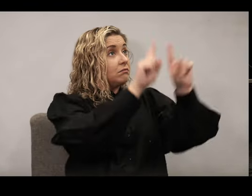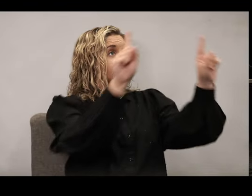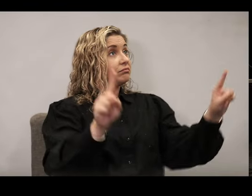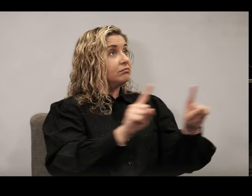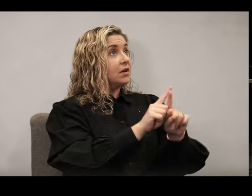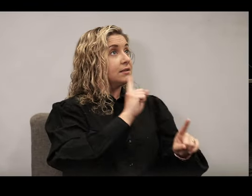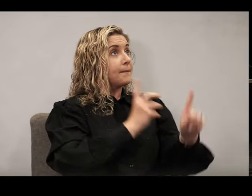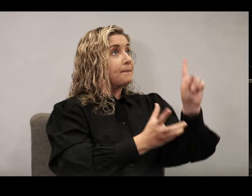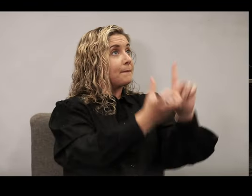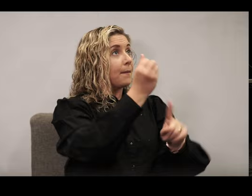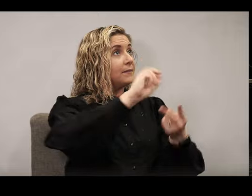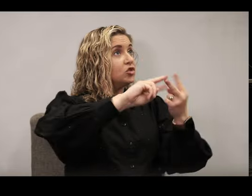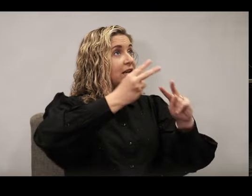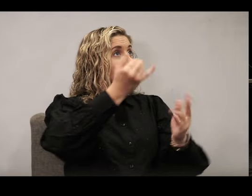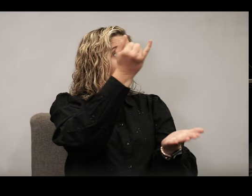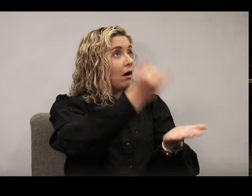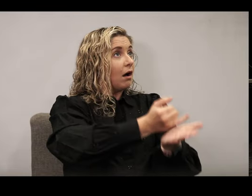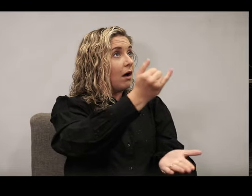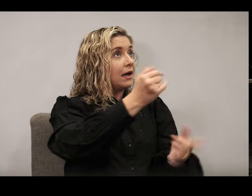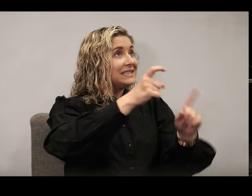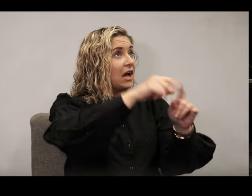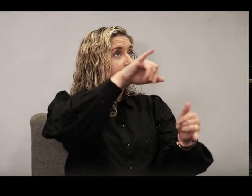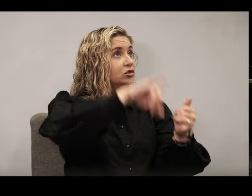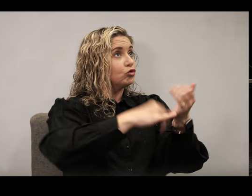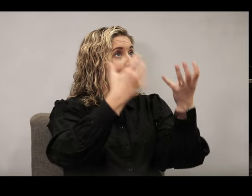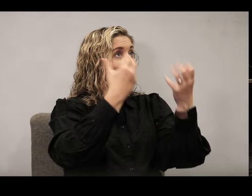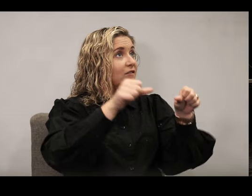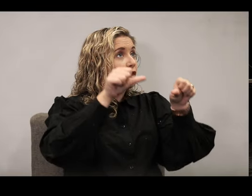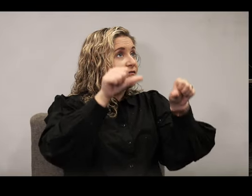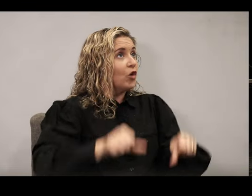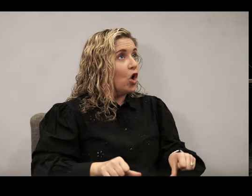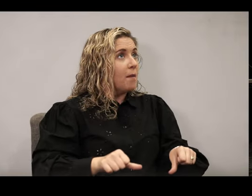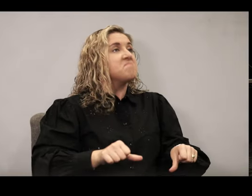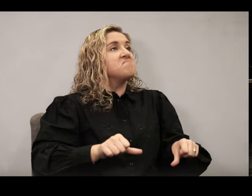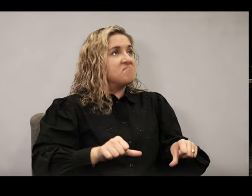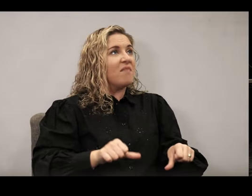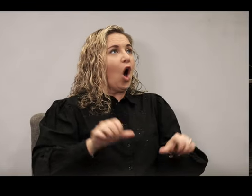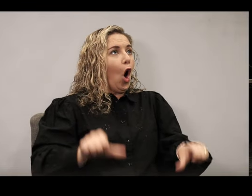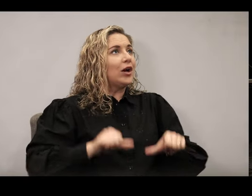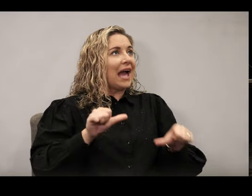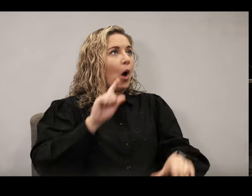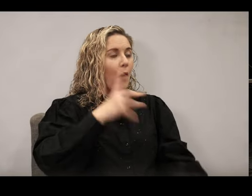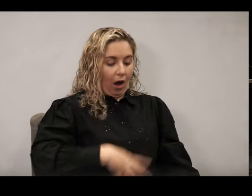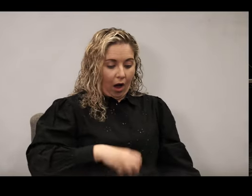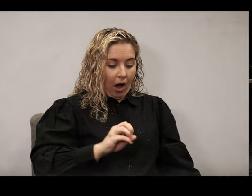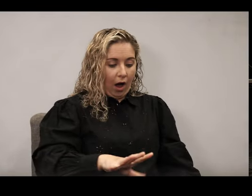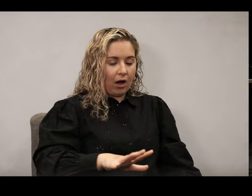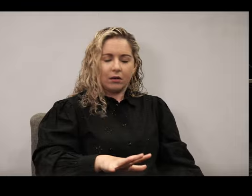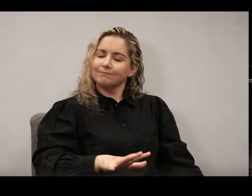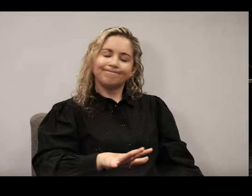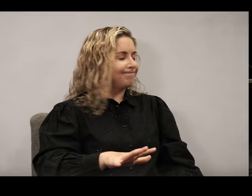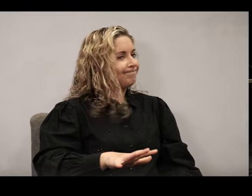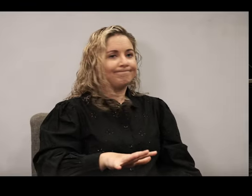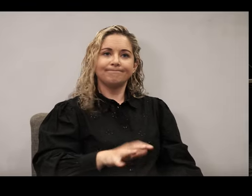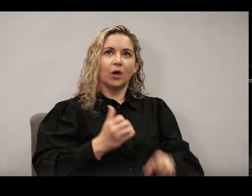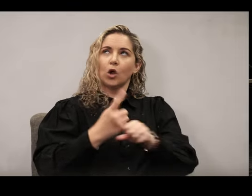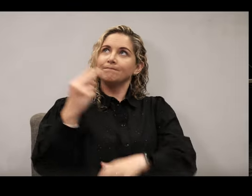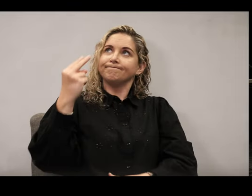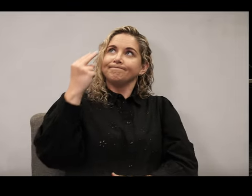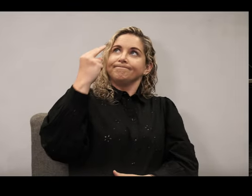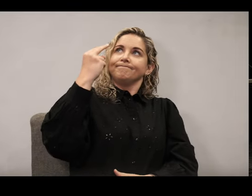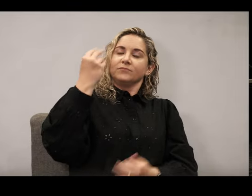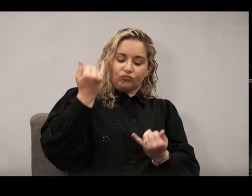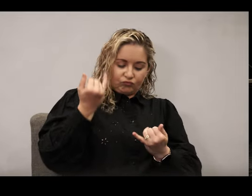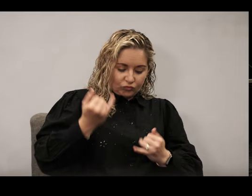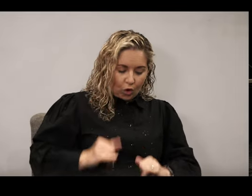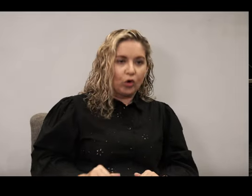Down syndrome. Do you know that because of our advanced technology, so that we could do prenatal testing, I believe